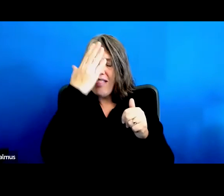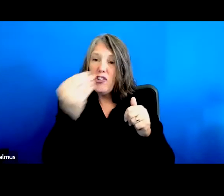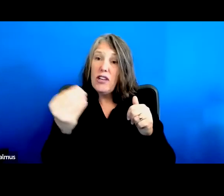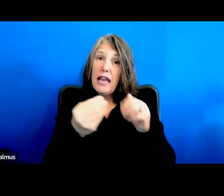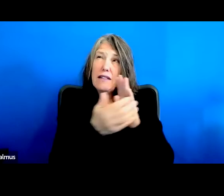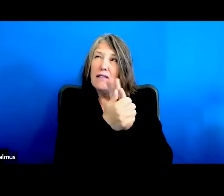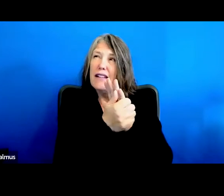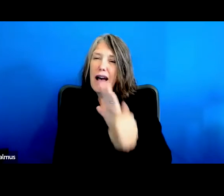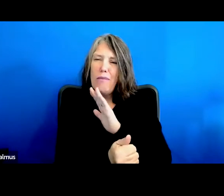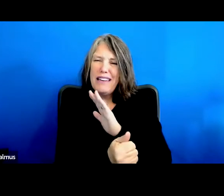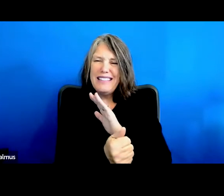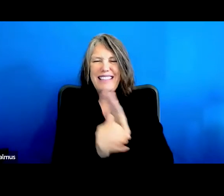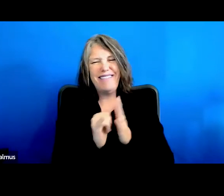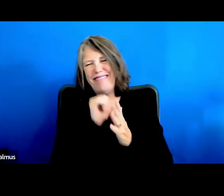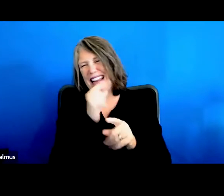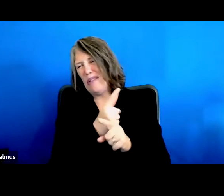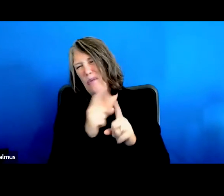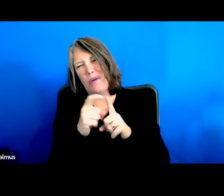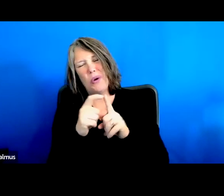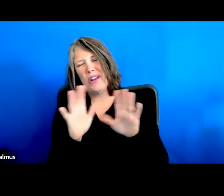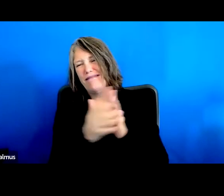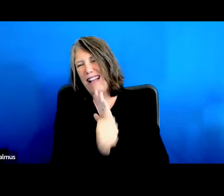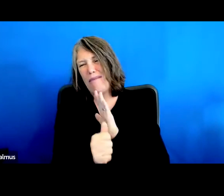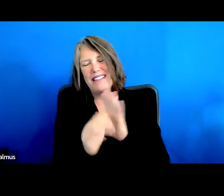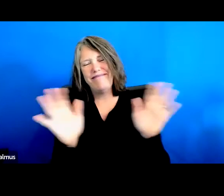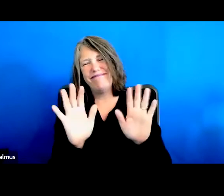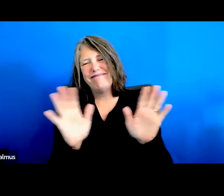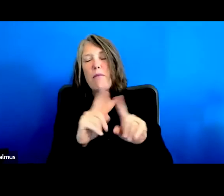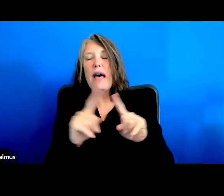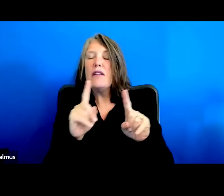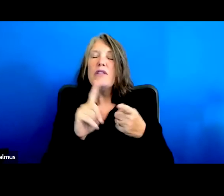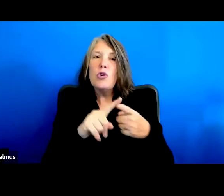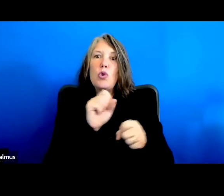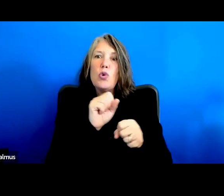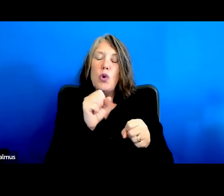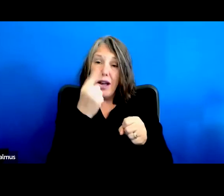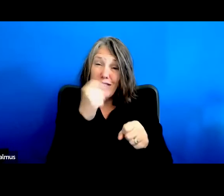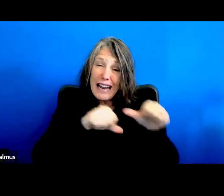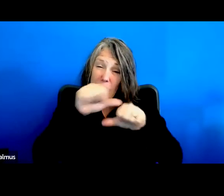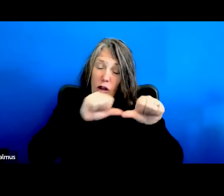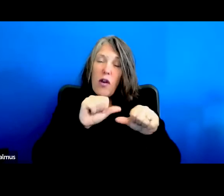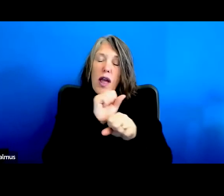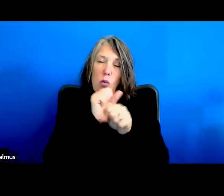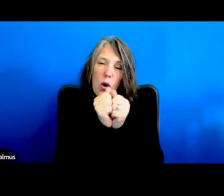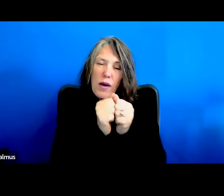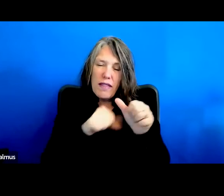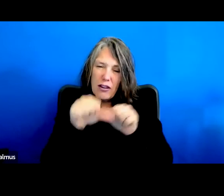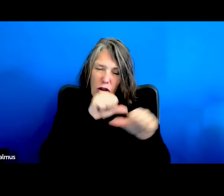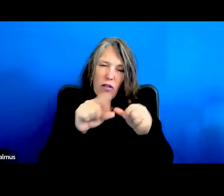competency. It's not the word I want to use at all, but together to start understanding, how do you question data sets,